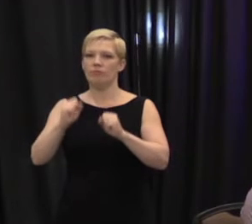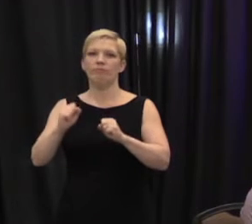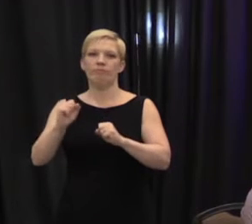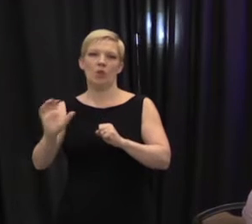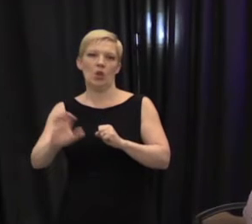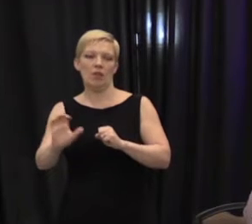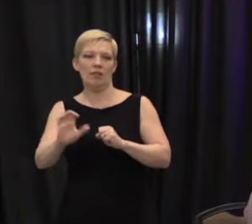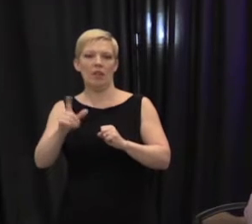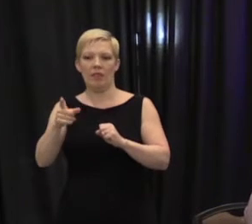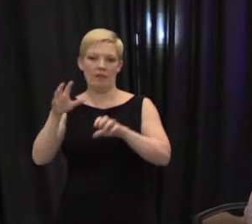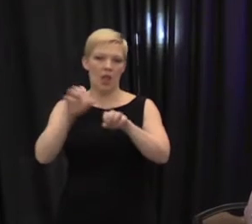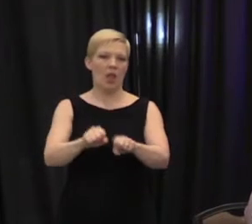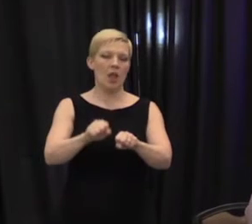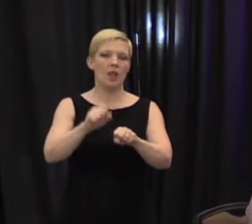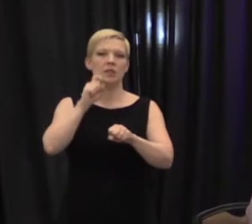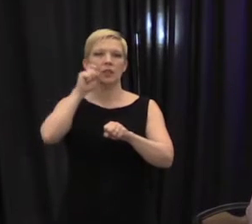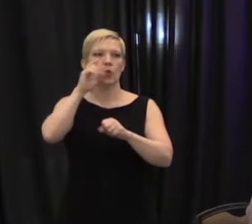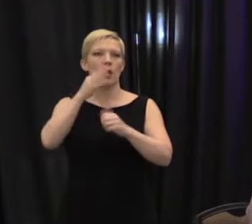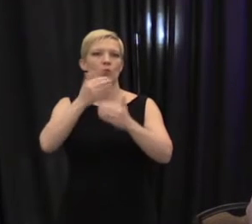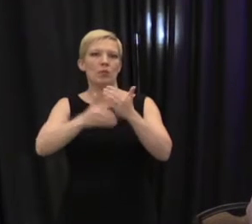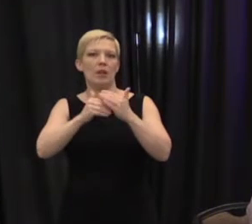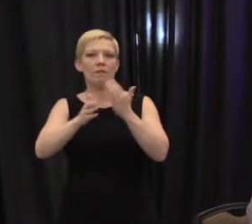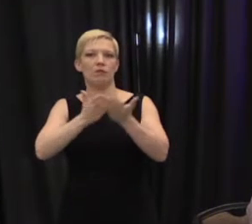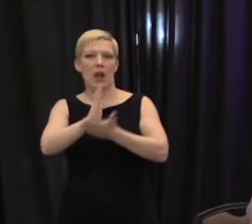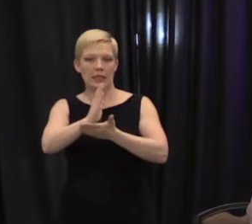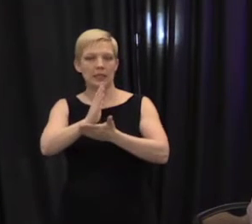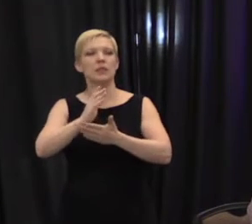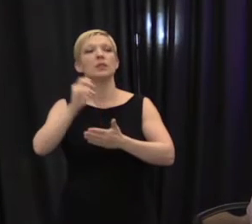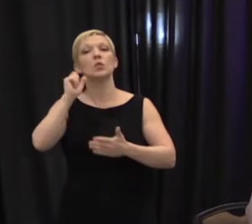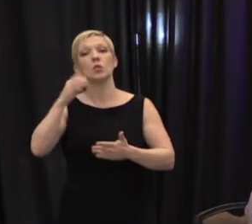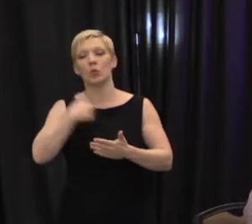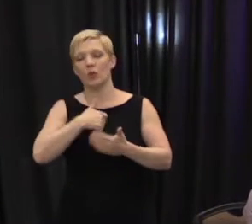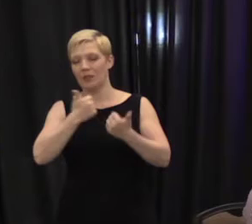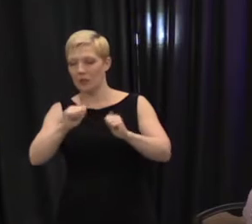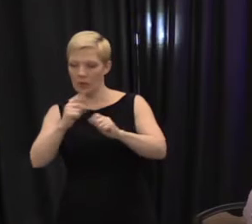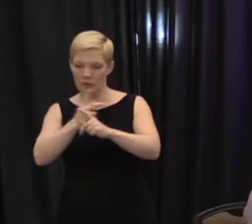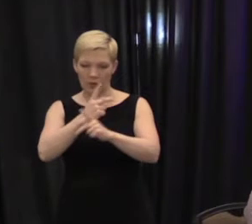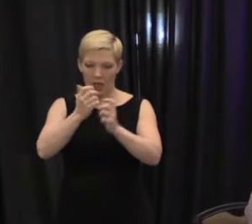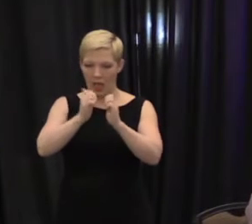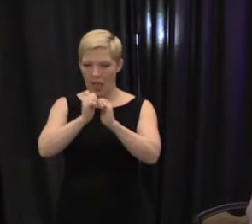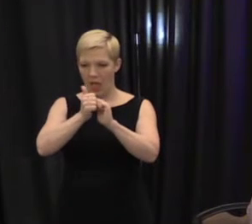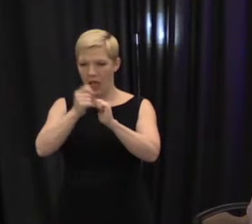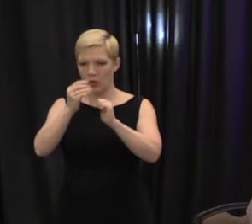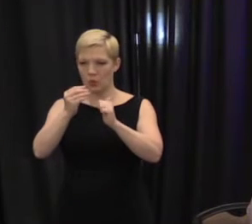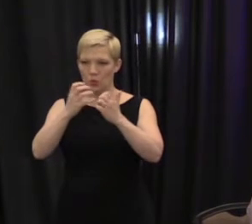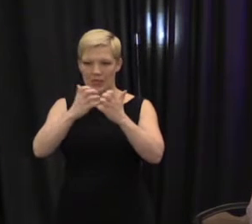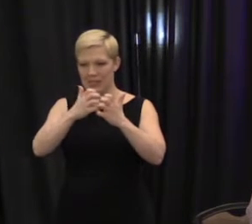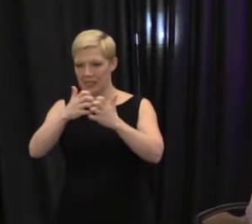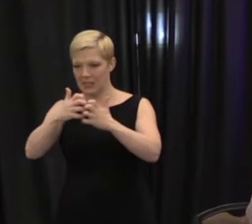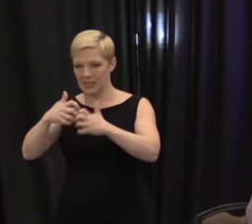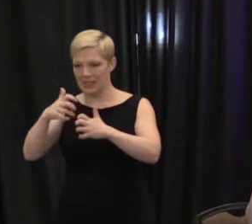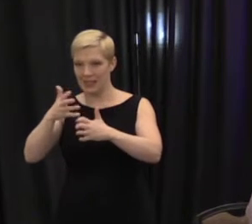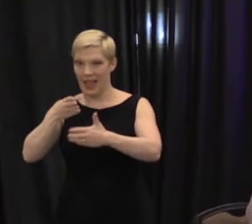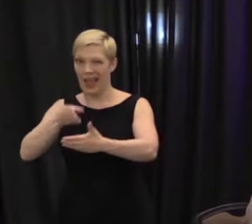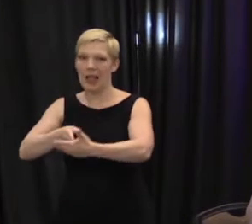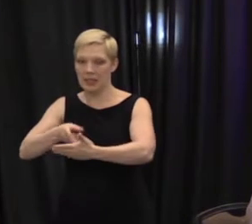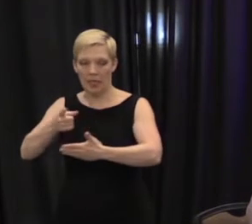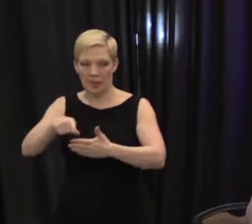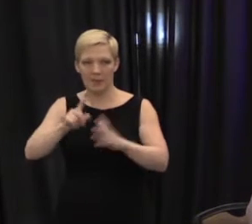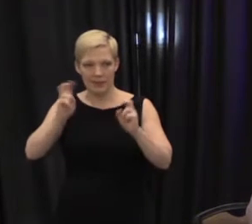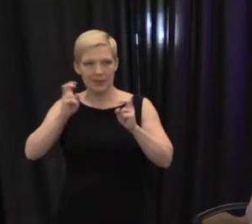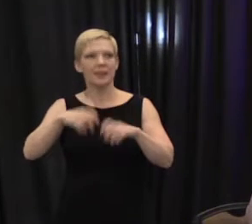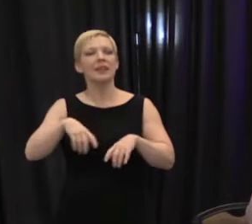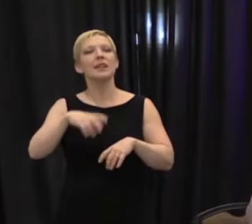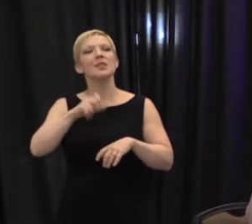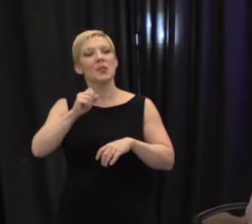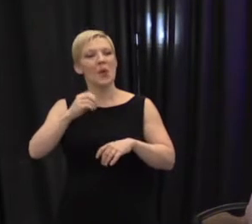sexual and reproductive health and rights. So we figure out ways to work with and against them. And so